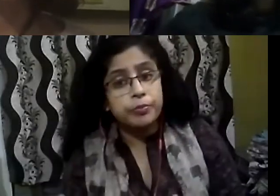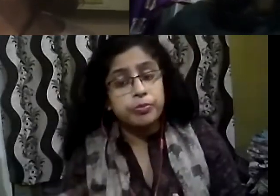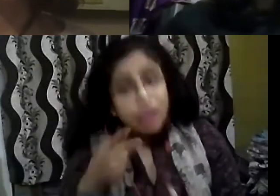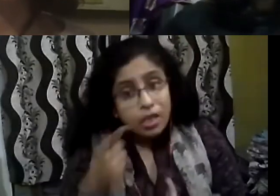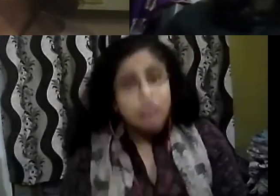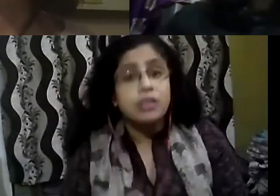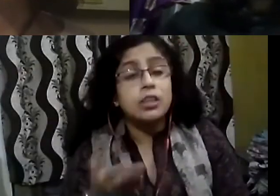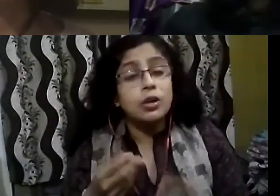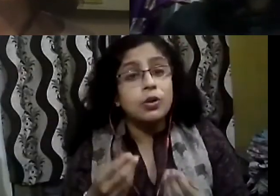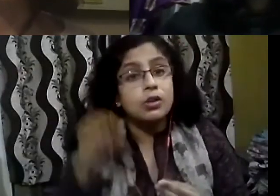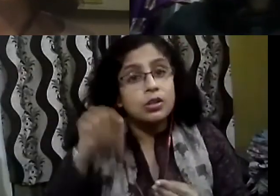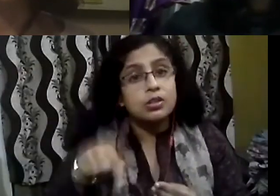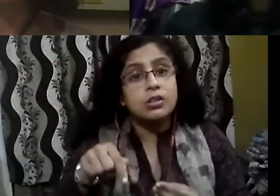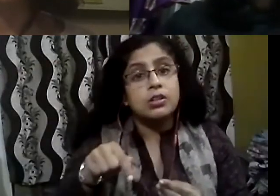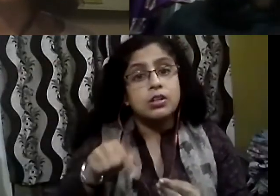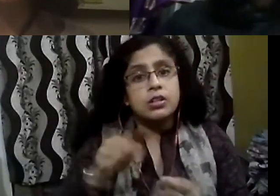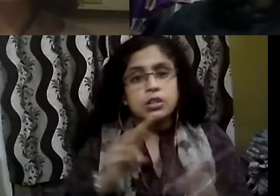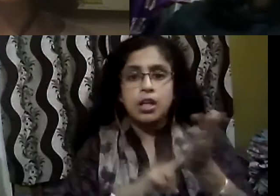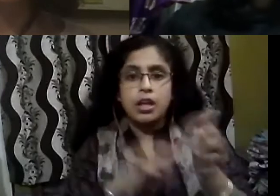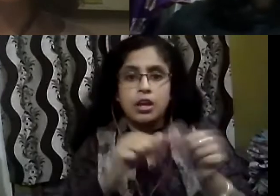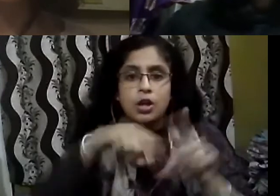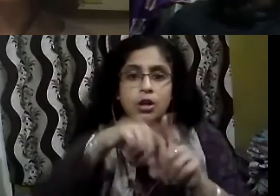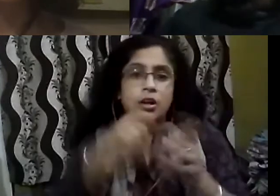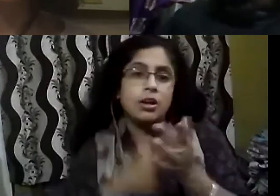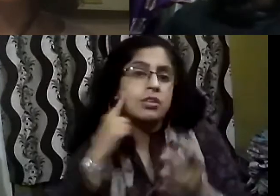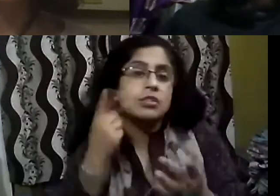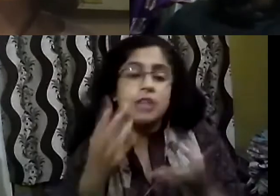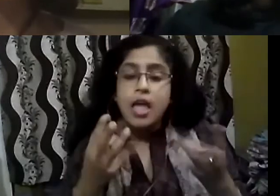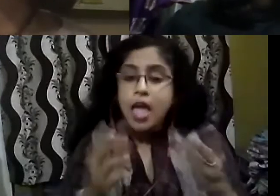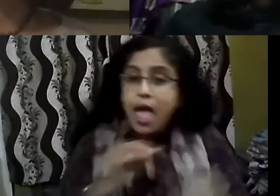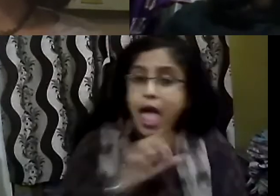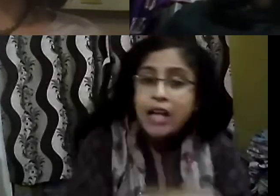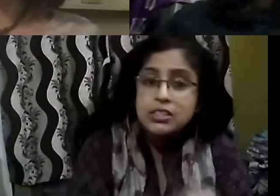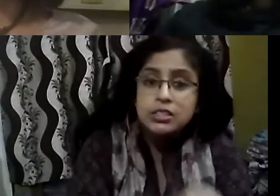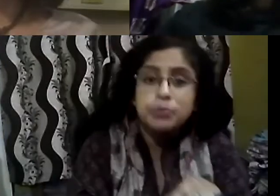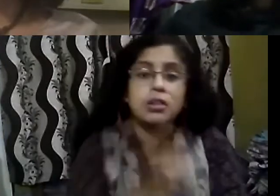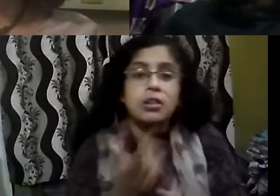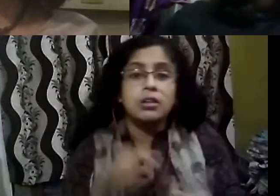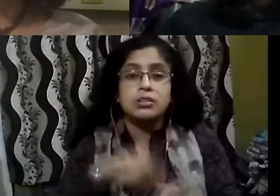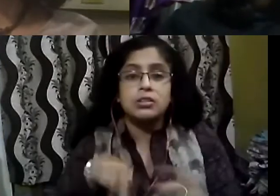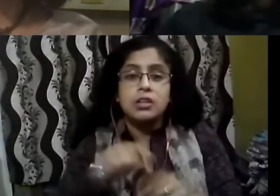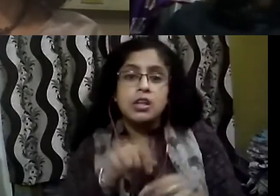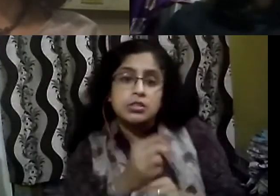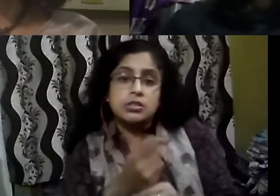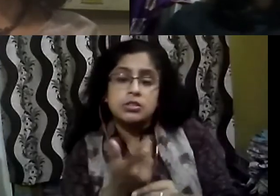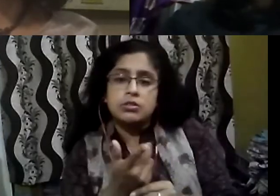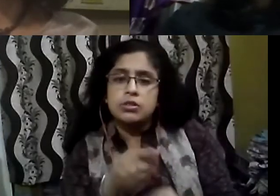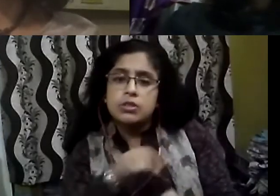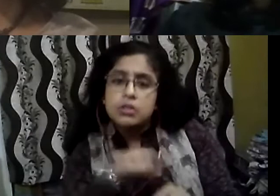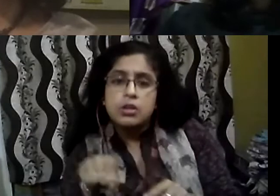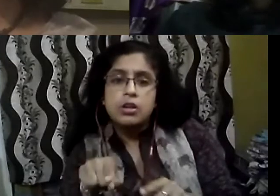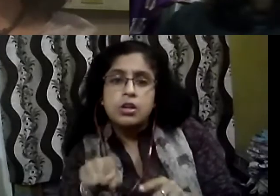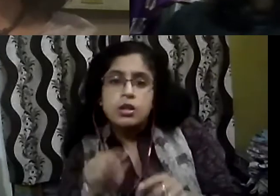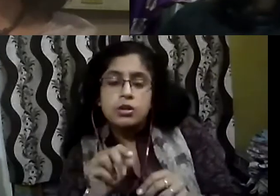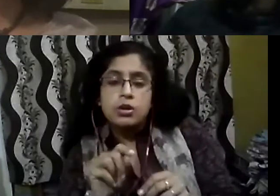the Naukri.com accessible, and in a such a way that it should be worked